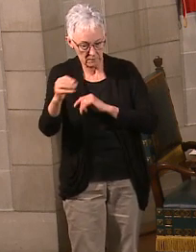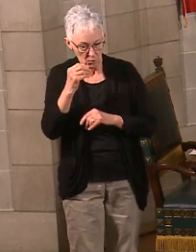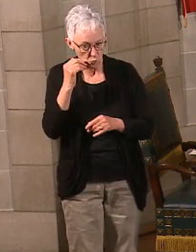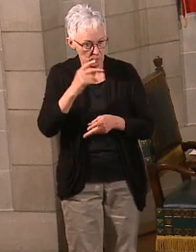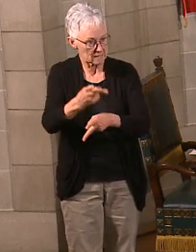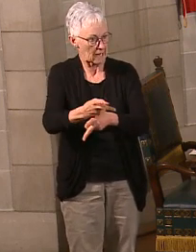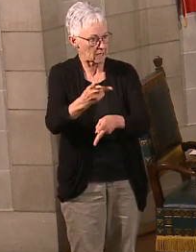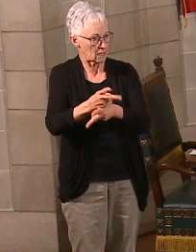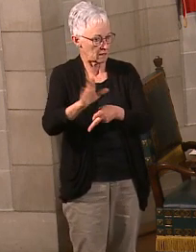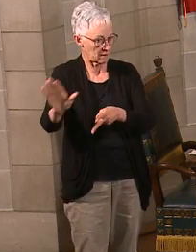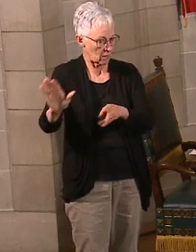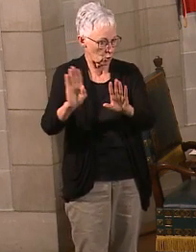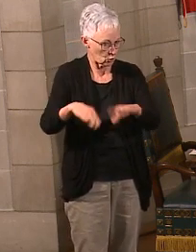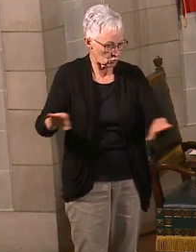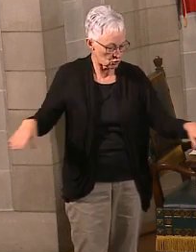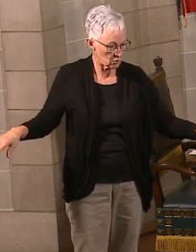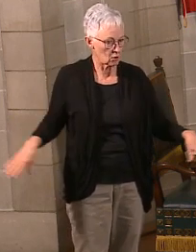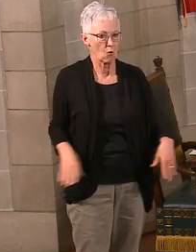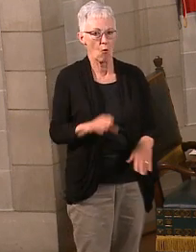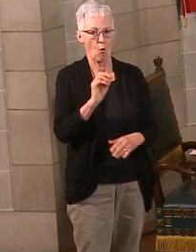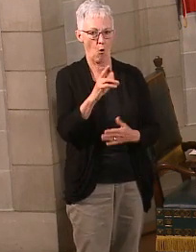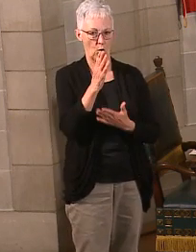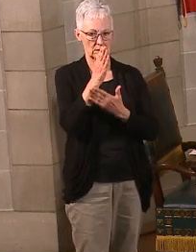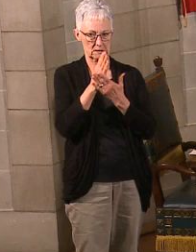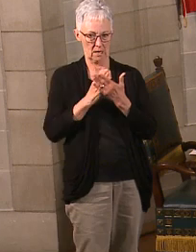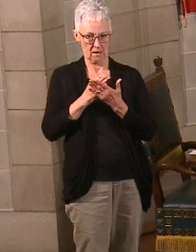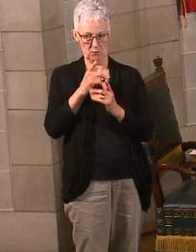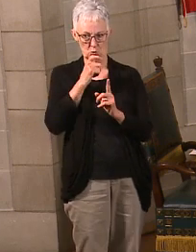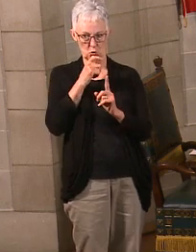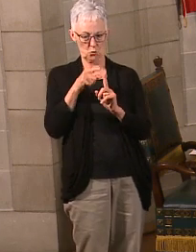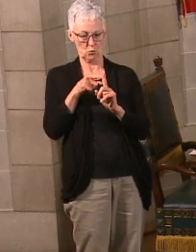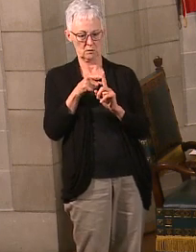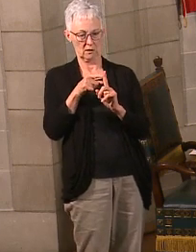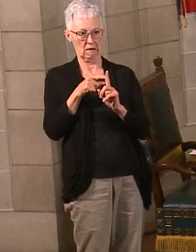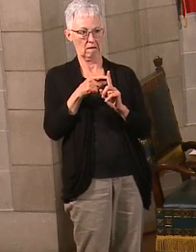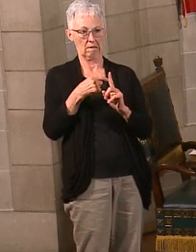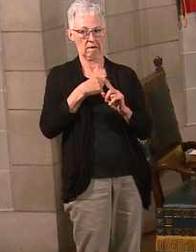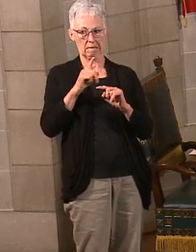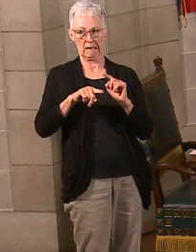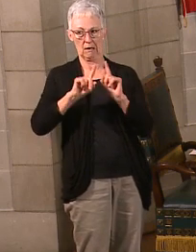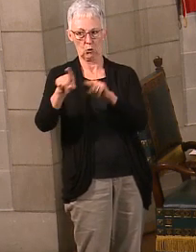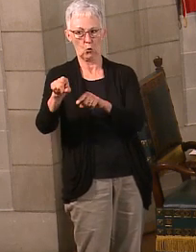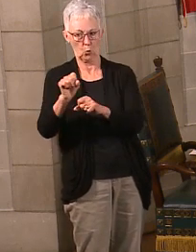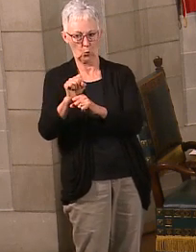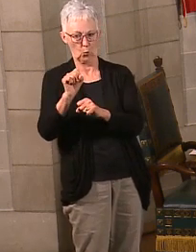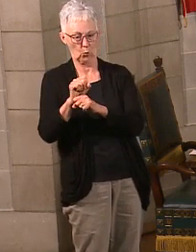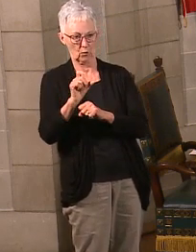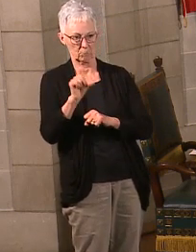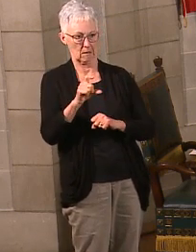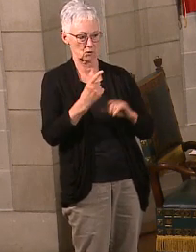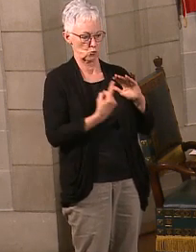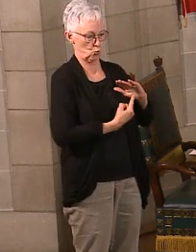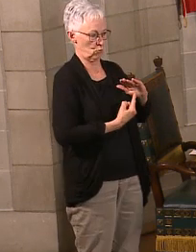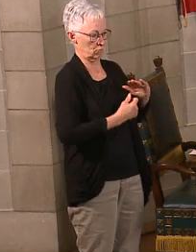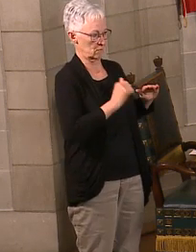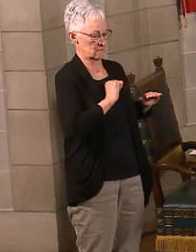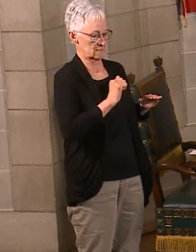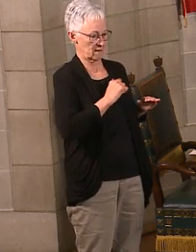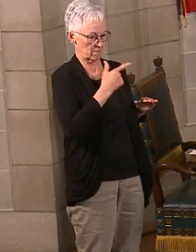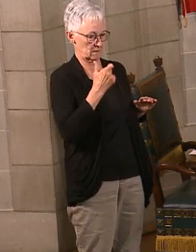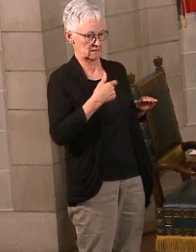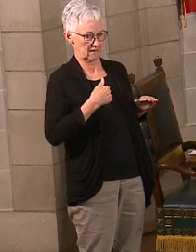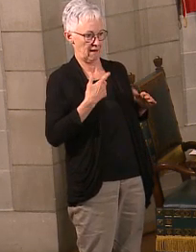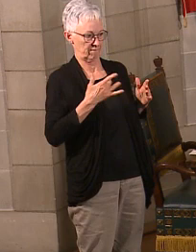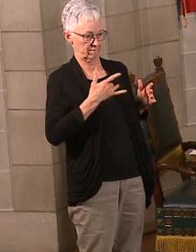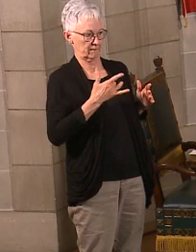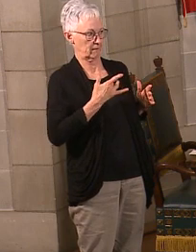were, secondhand exposure or a family member was exposed or something, self-quarantining, and again, some